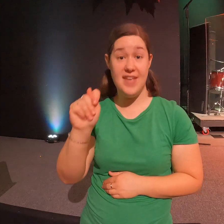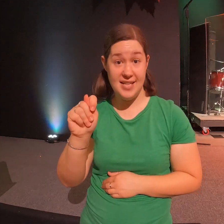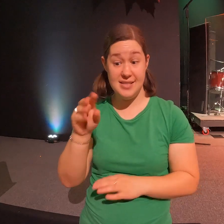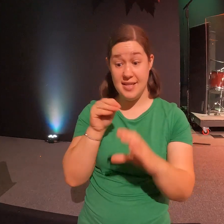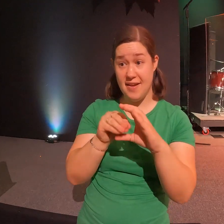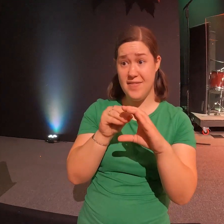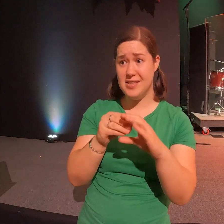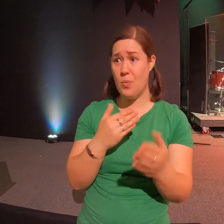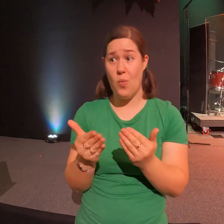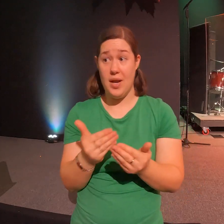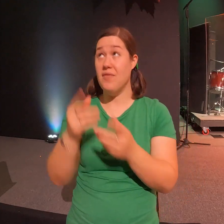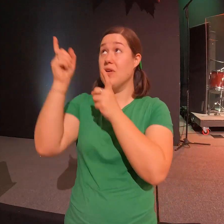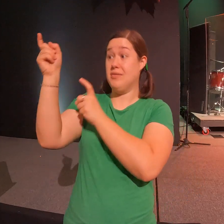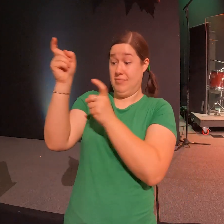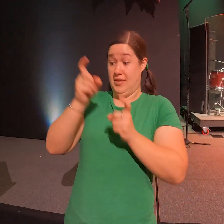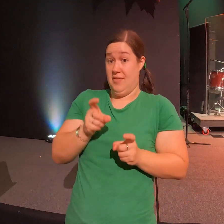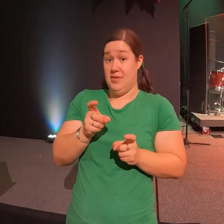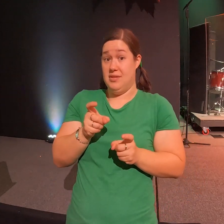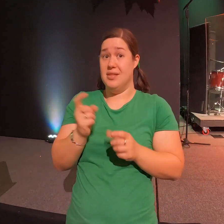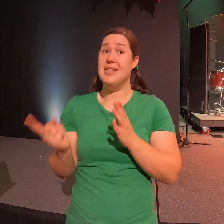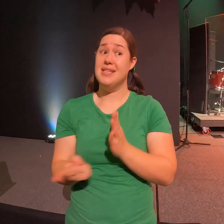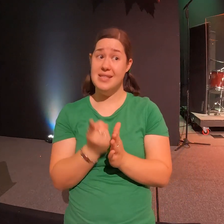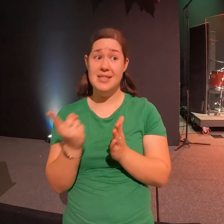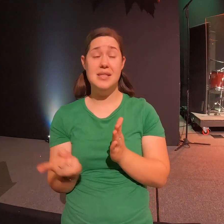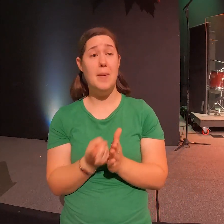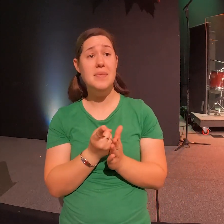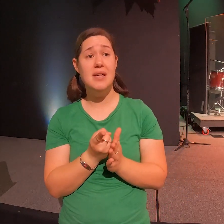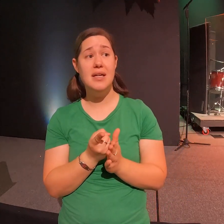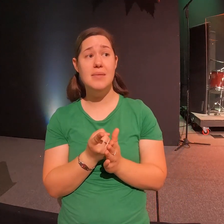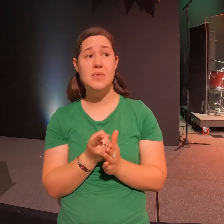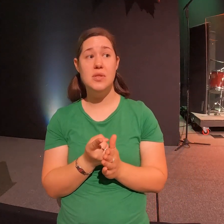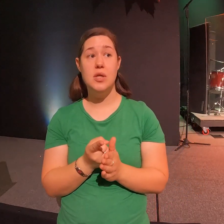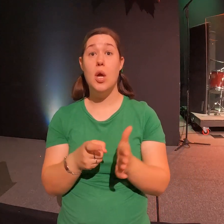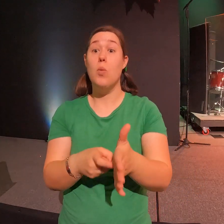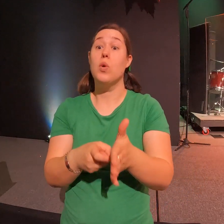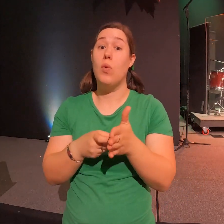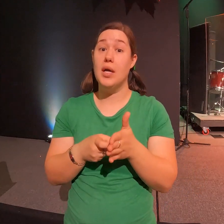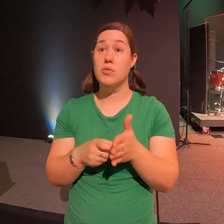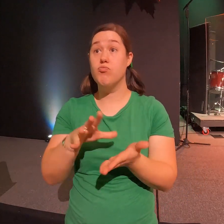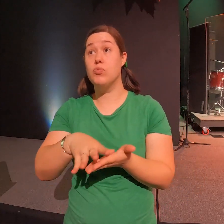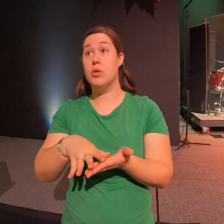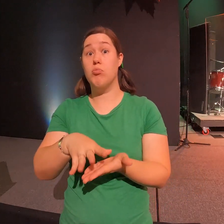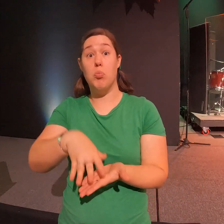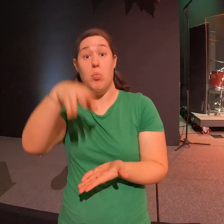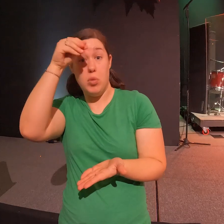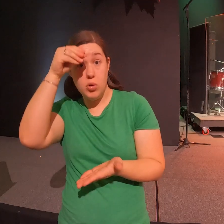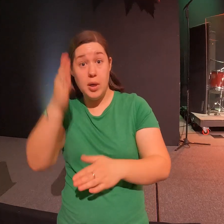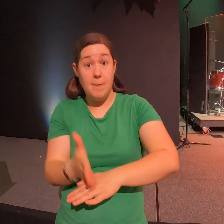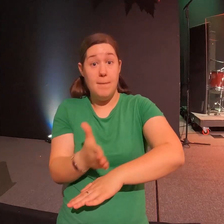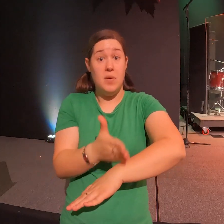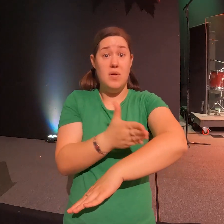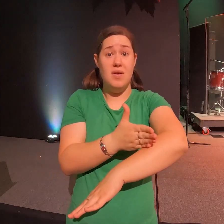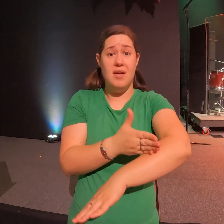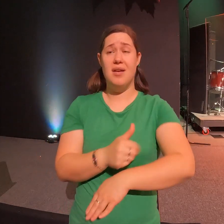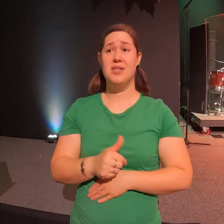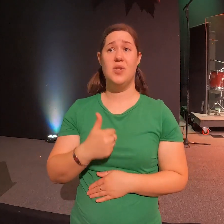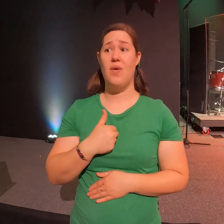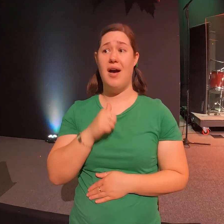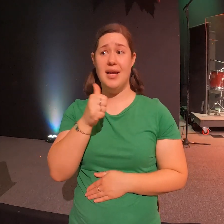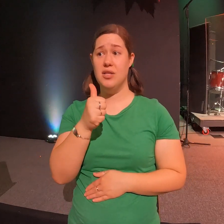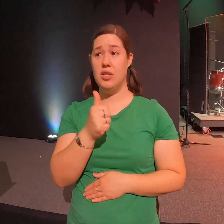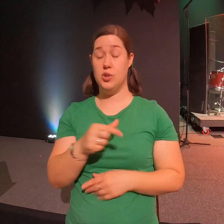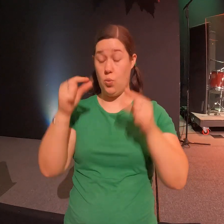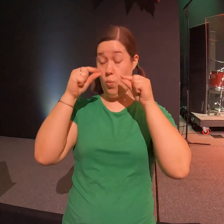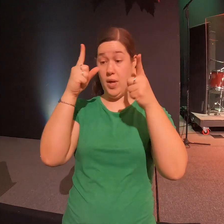it takes us improving a little bit. I didn't just get up and learn how to talk about the Bible without actually studying